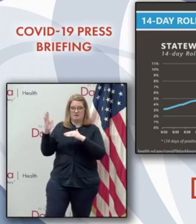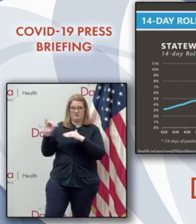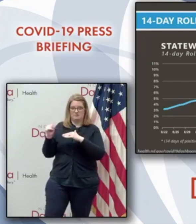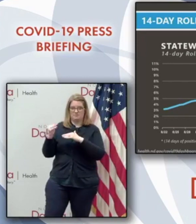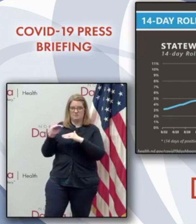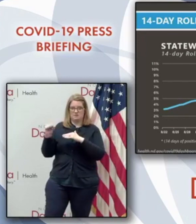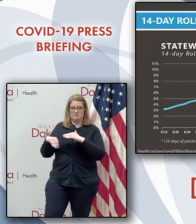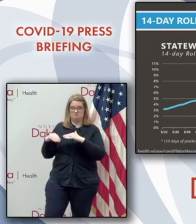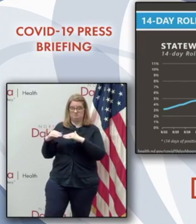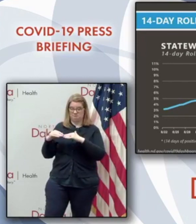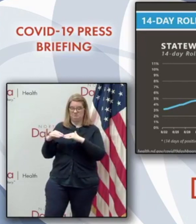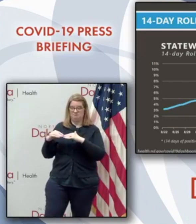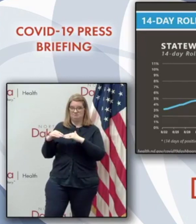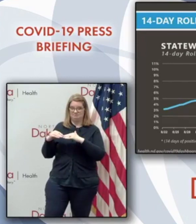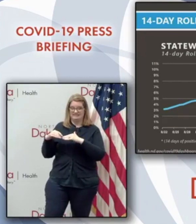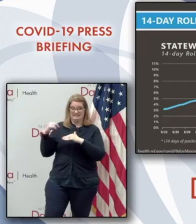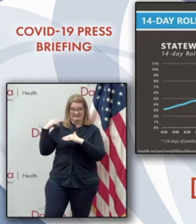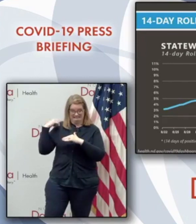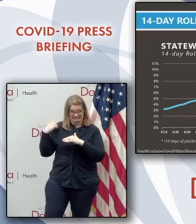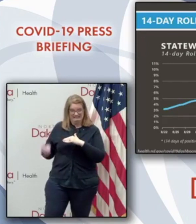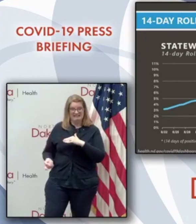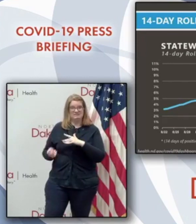first time since we've been in the